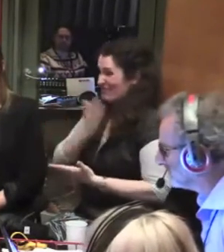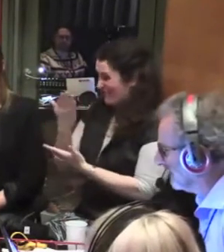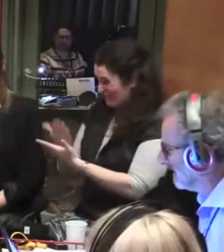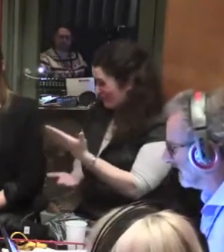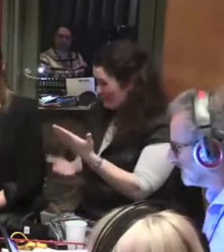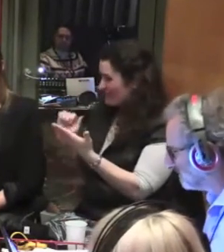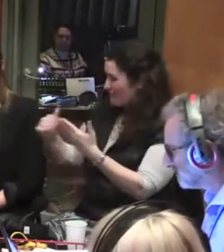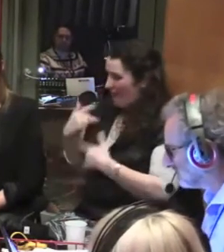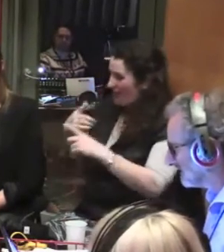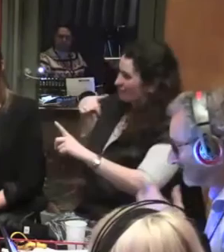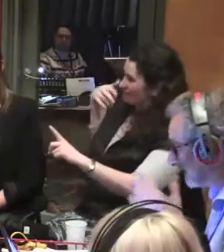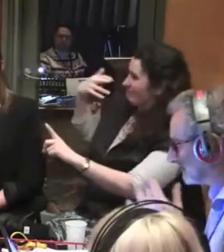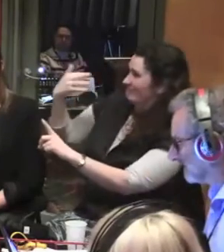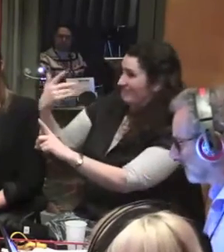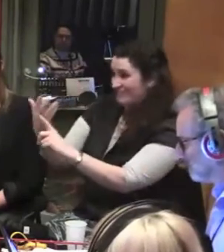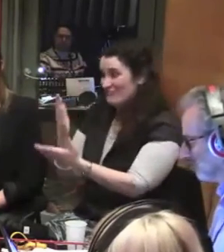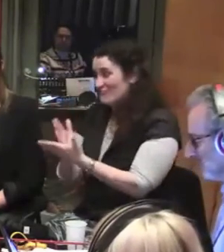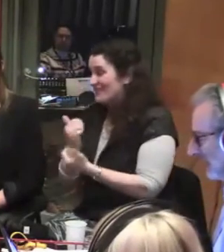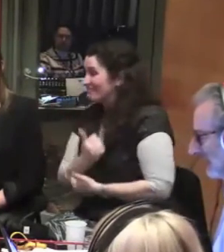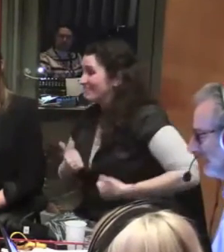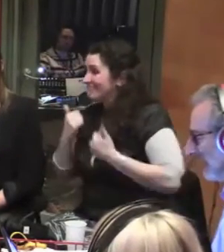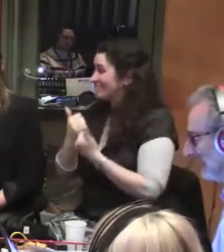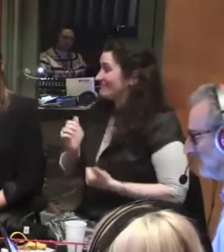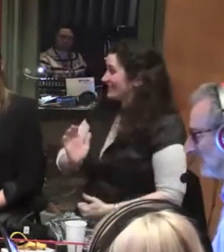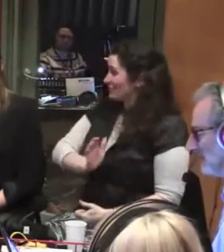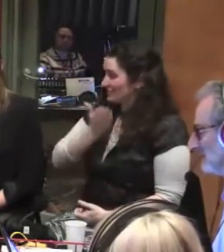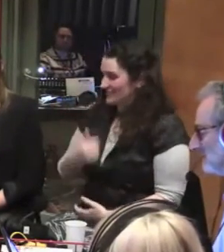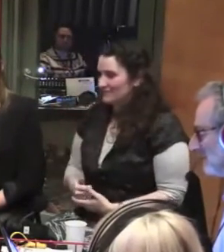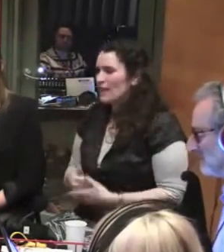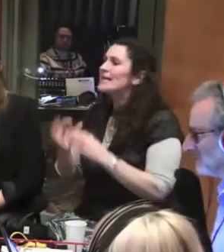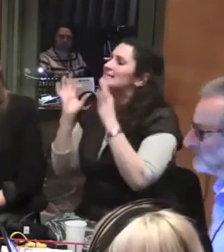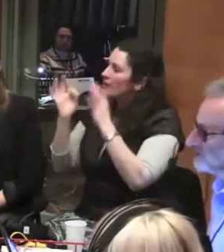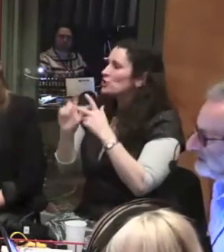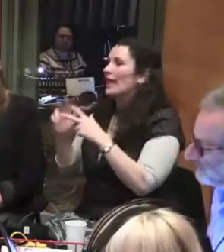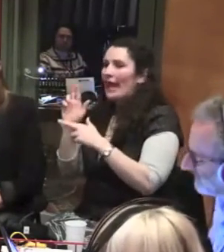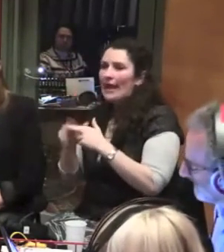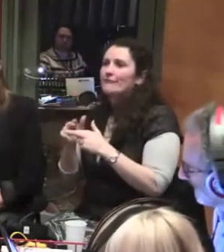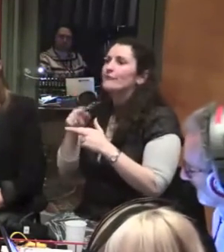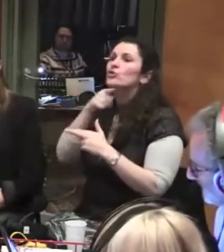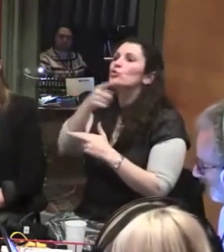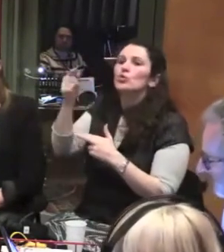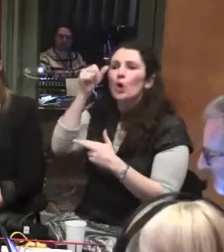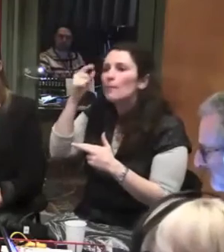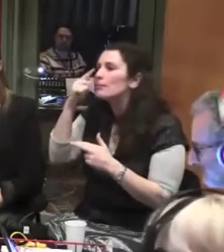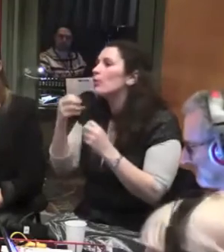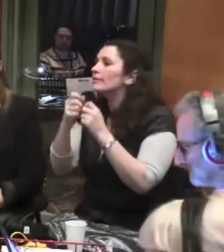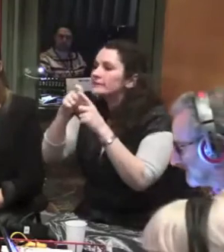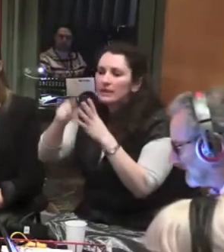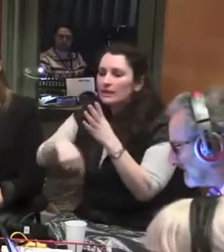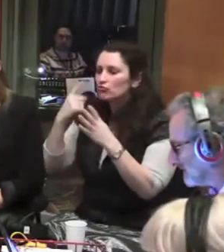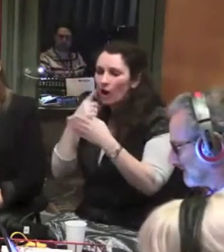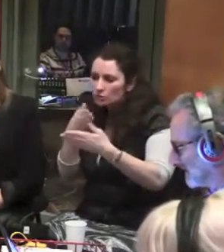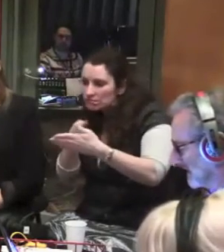well lived, especially, though, if you are in any way connected to anybody who's dealing with disabilities and overcoming